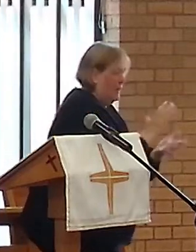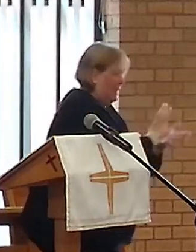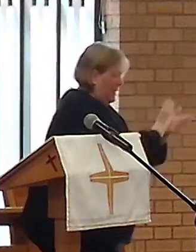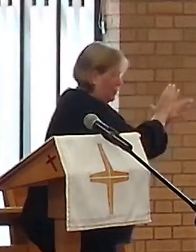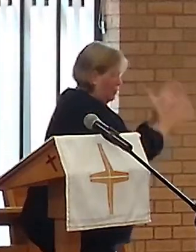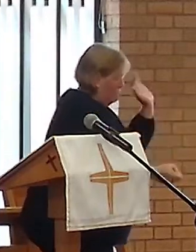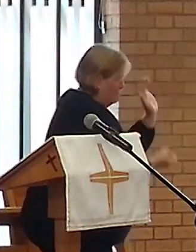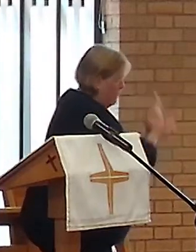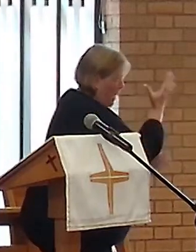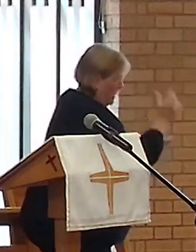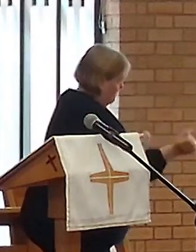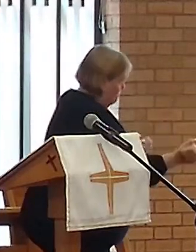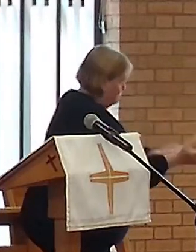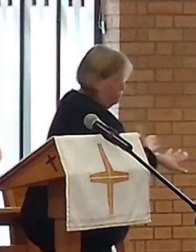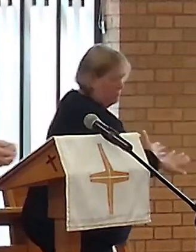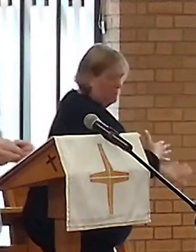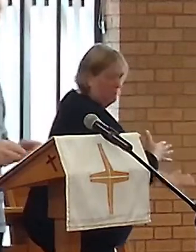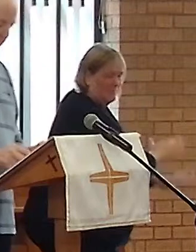way of life.